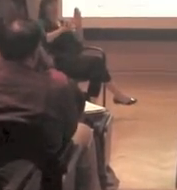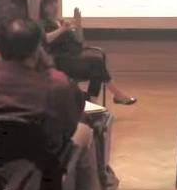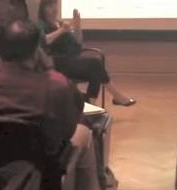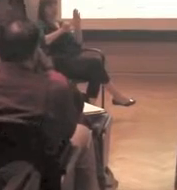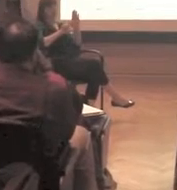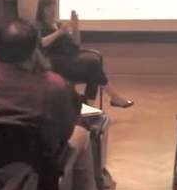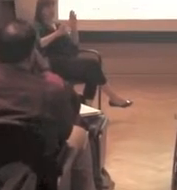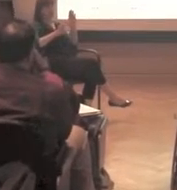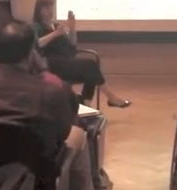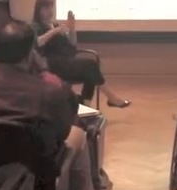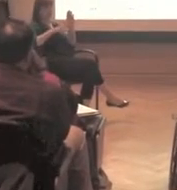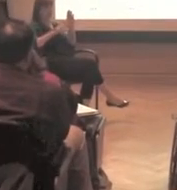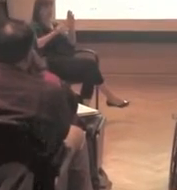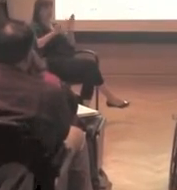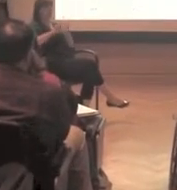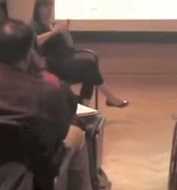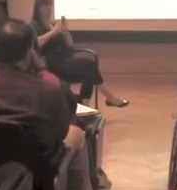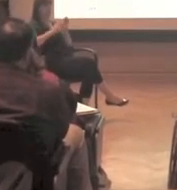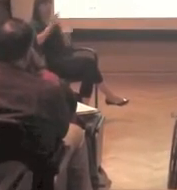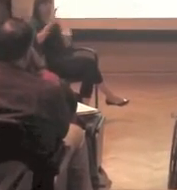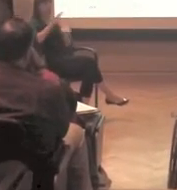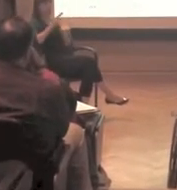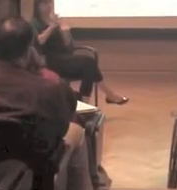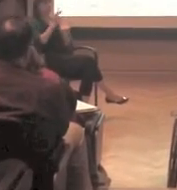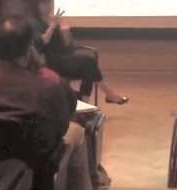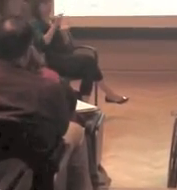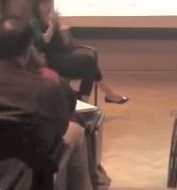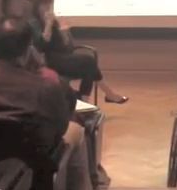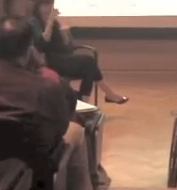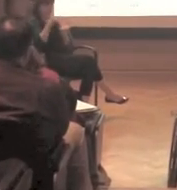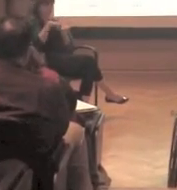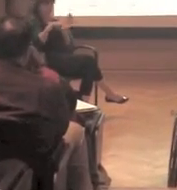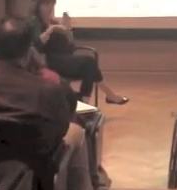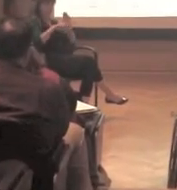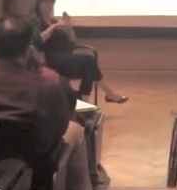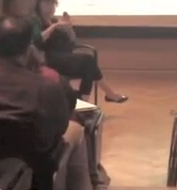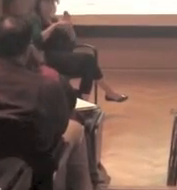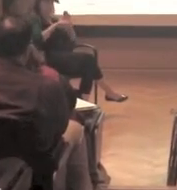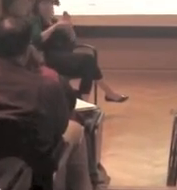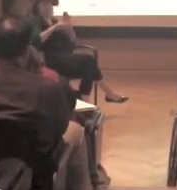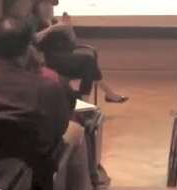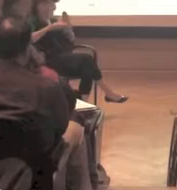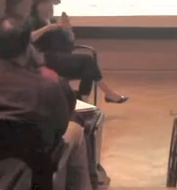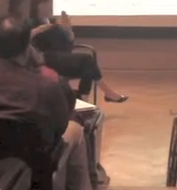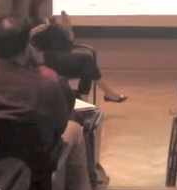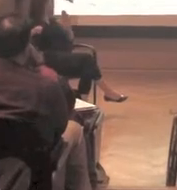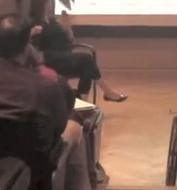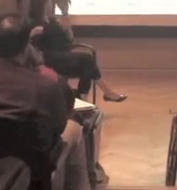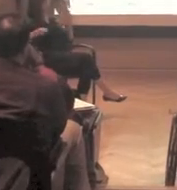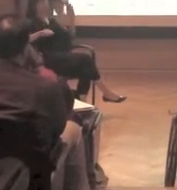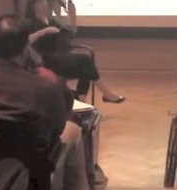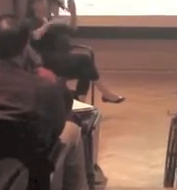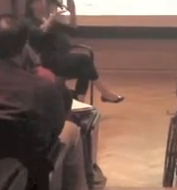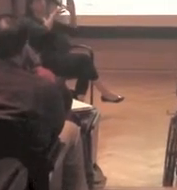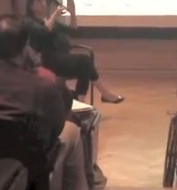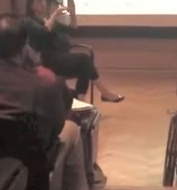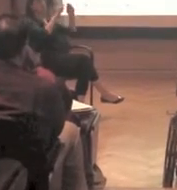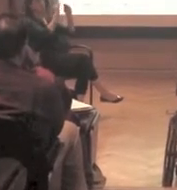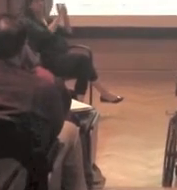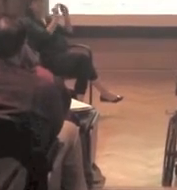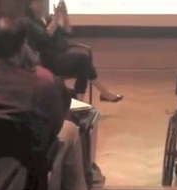ETV-CPC. So less shunts going in because of that. But it's about a flat number. But you see shunt revisions going down like